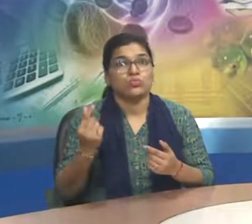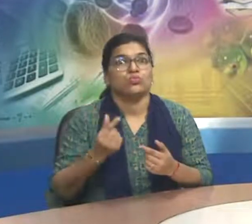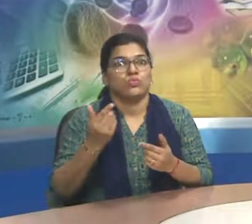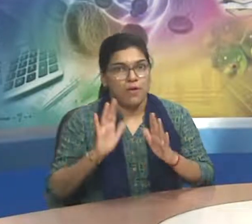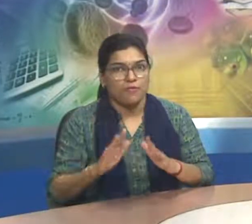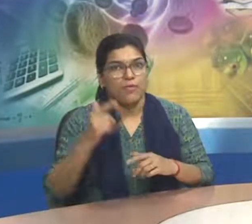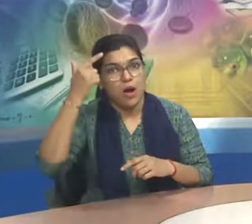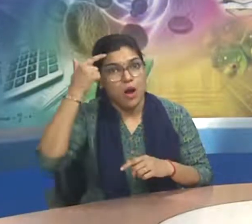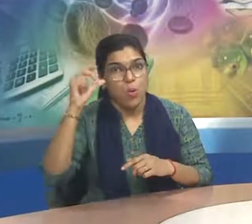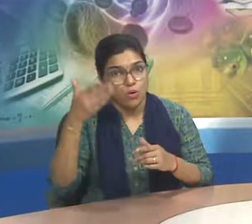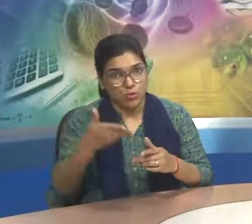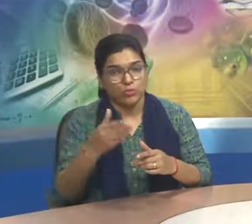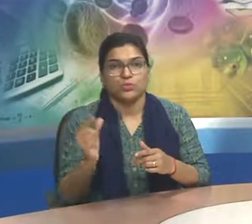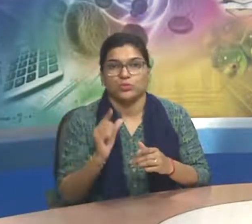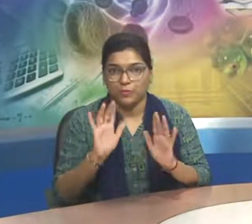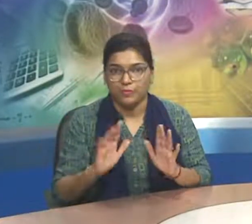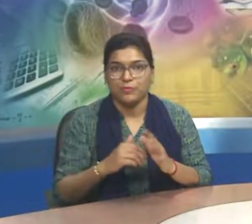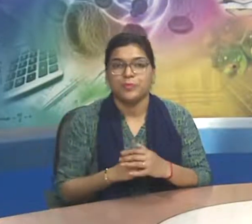for the generation of electricity.